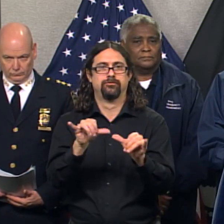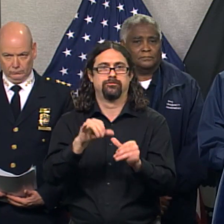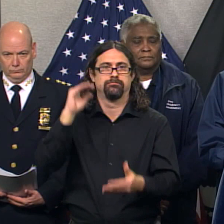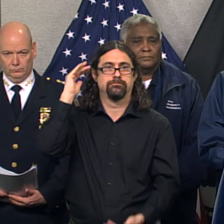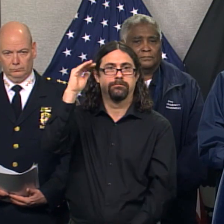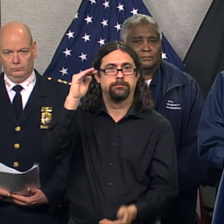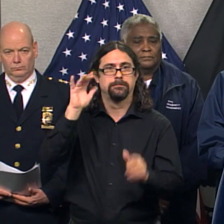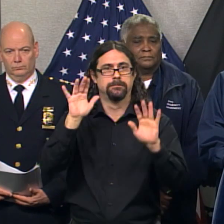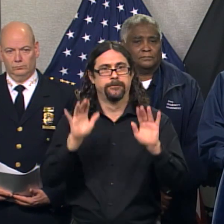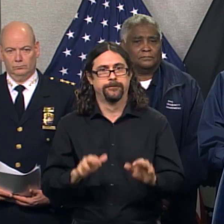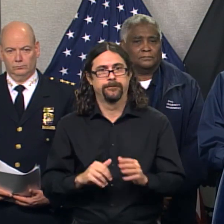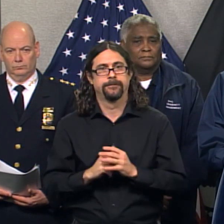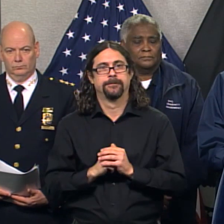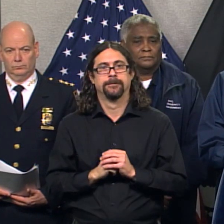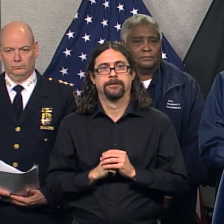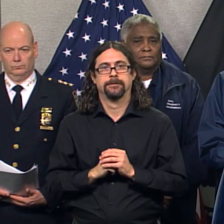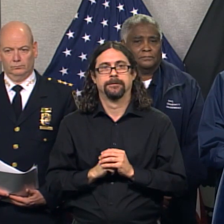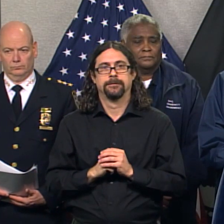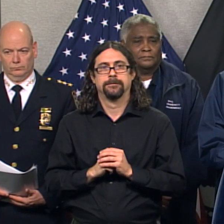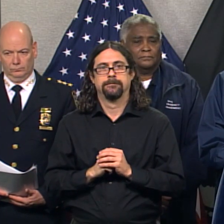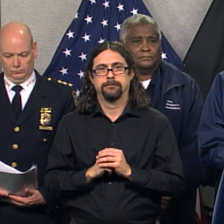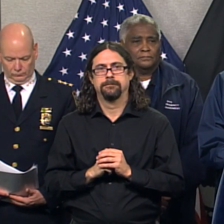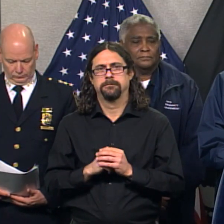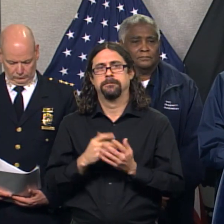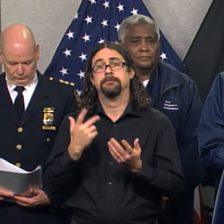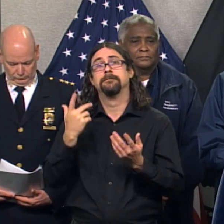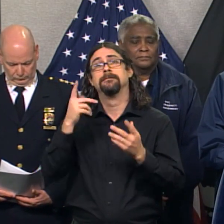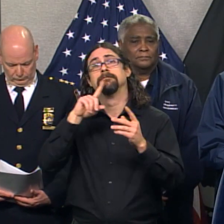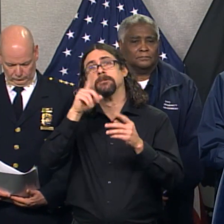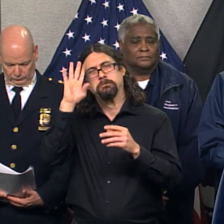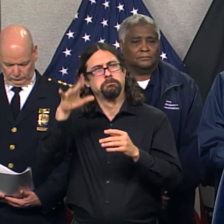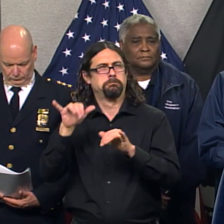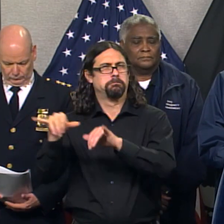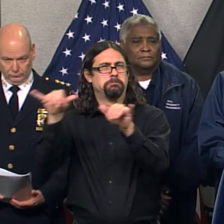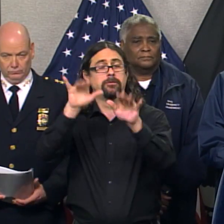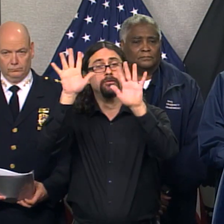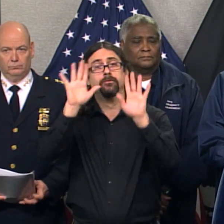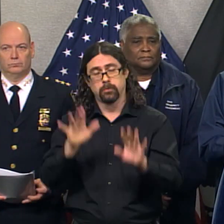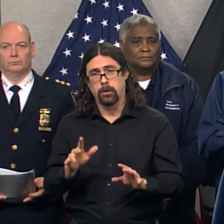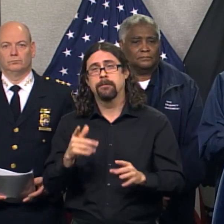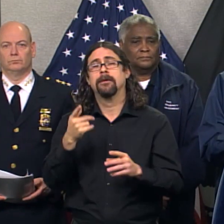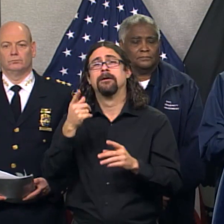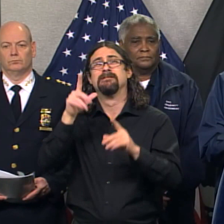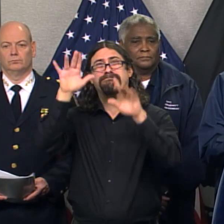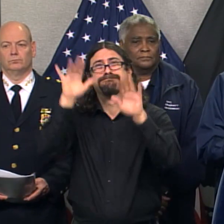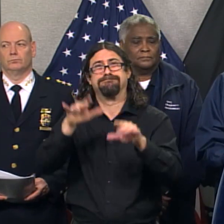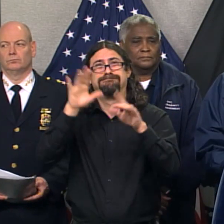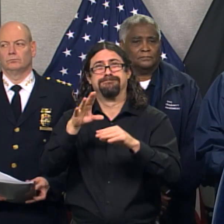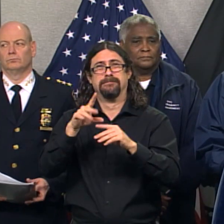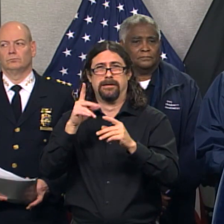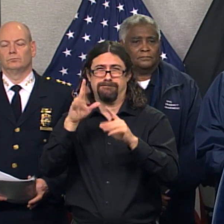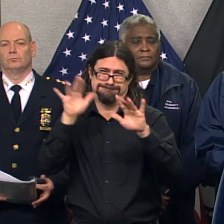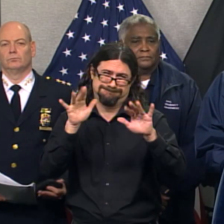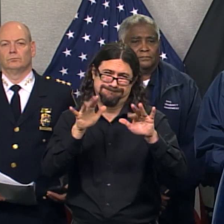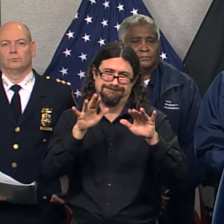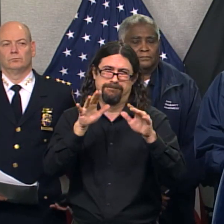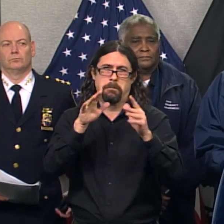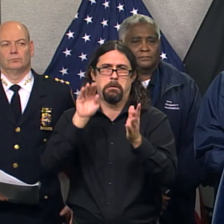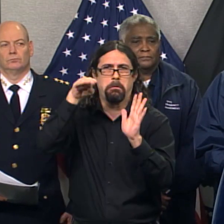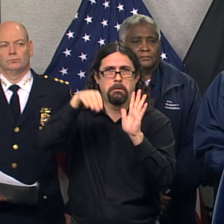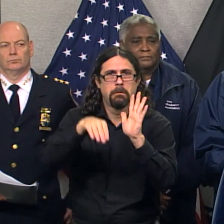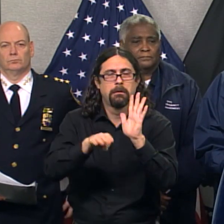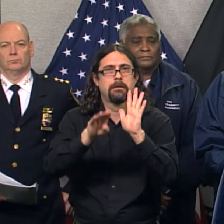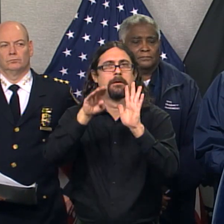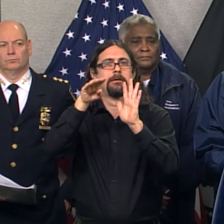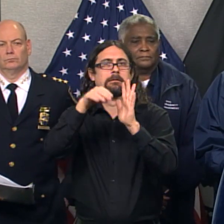will slow down between 12 noon and 1 p.m. So that super intense snow, hopefully, we'll